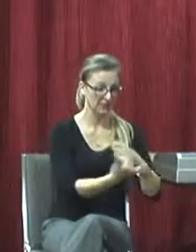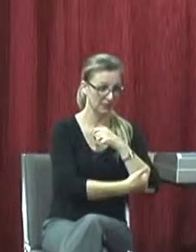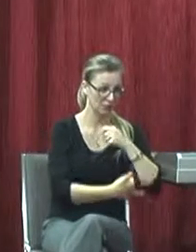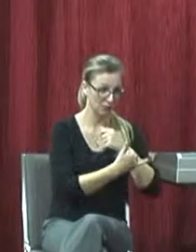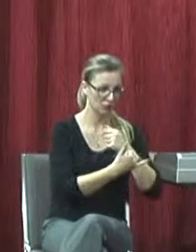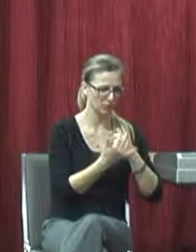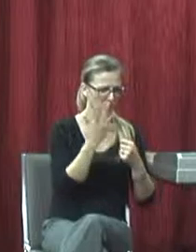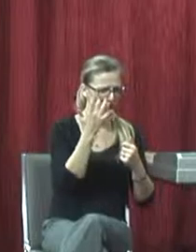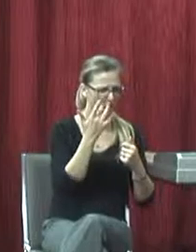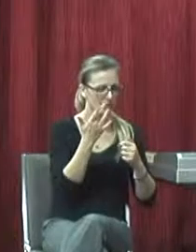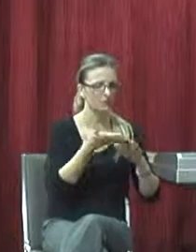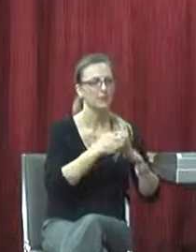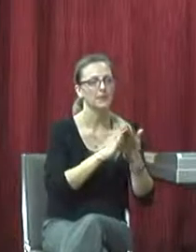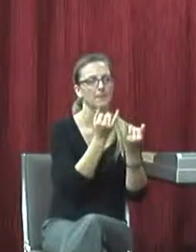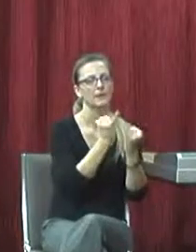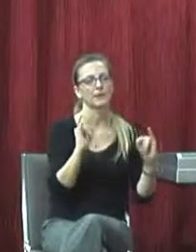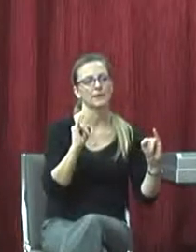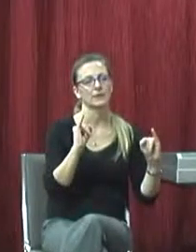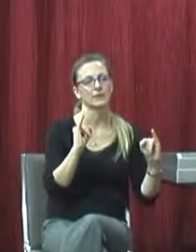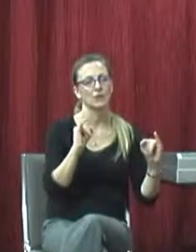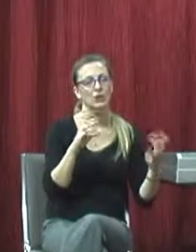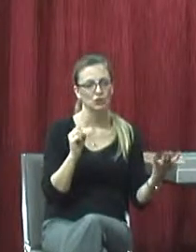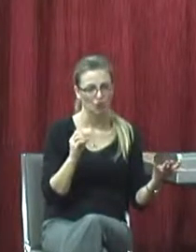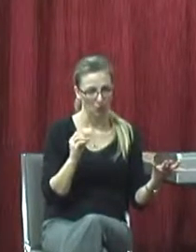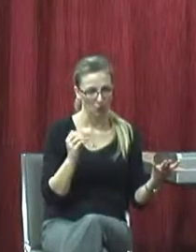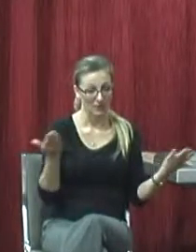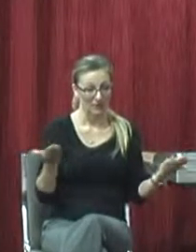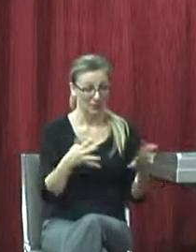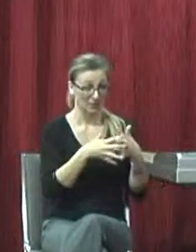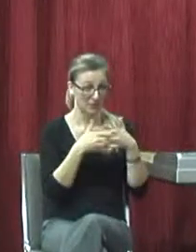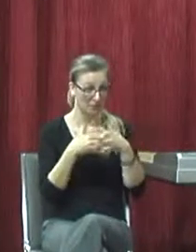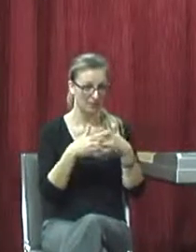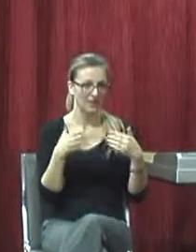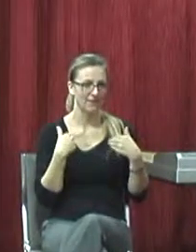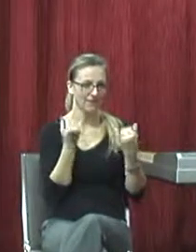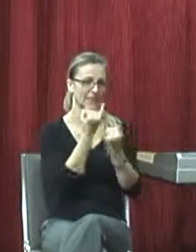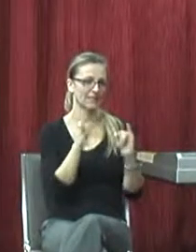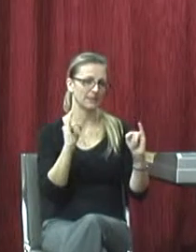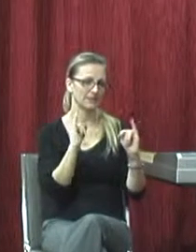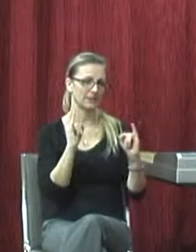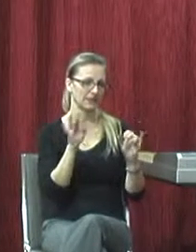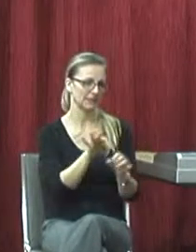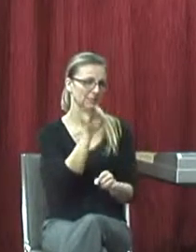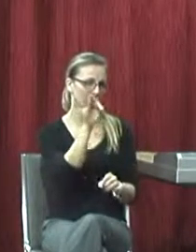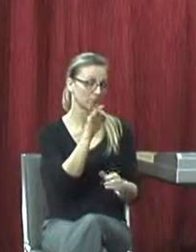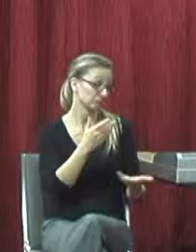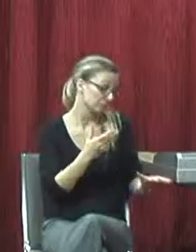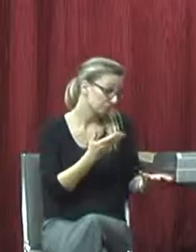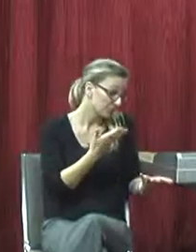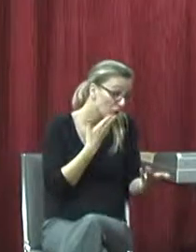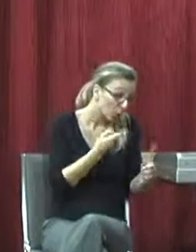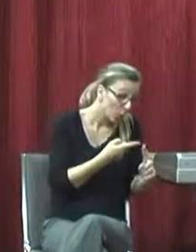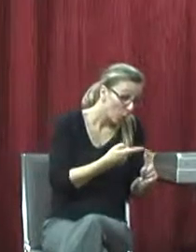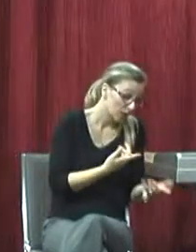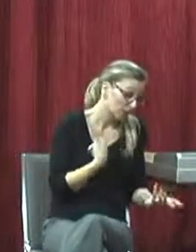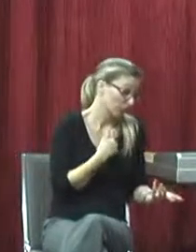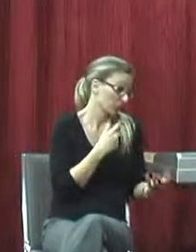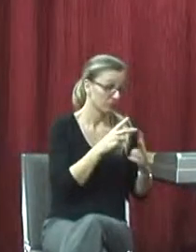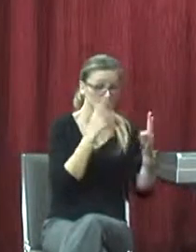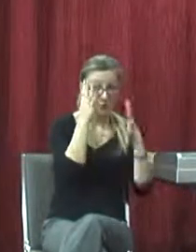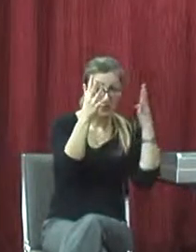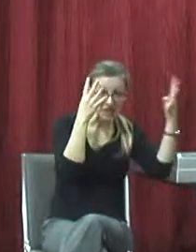independent. And so there's this thing, an independent spirit. Now, it has its good points, the independent spirit. We're very